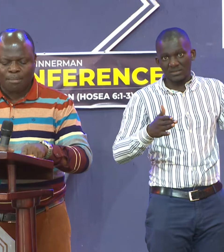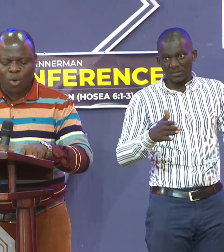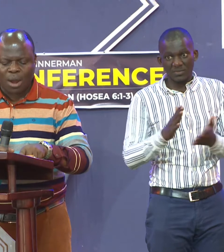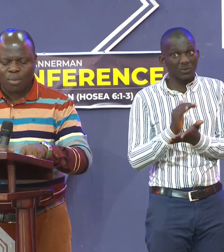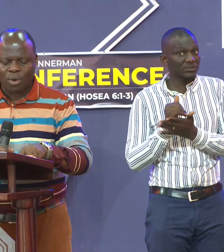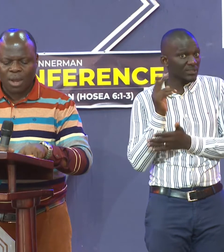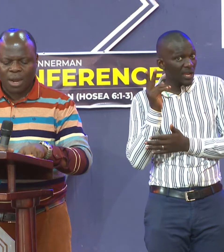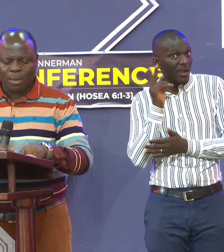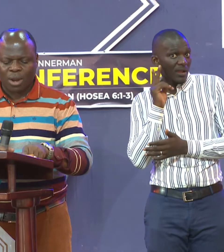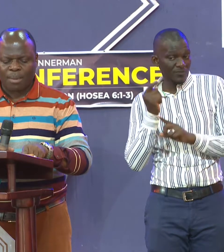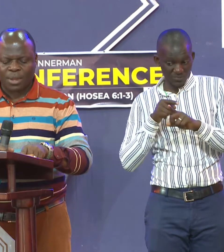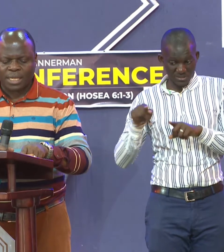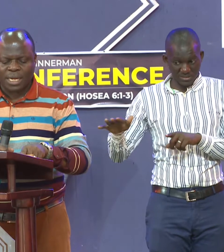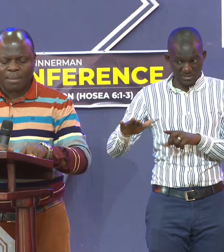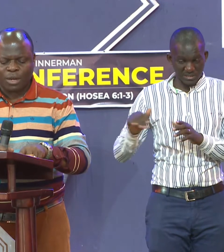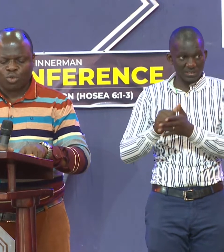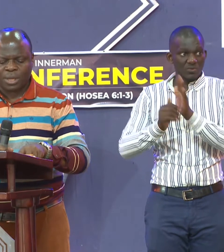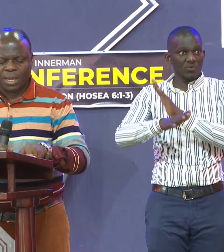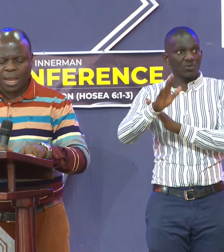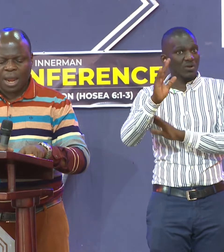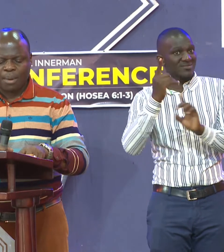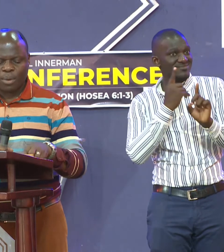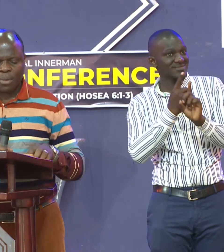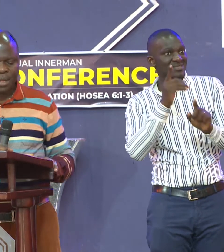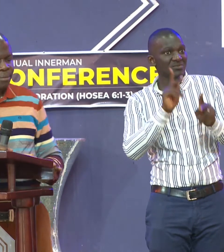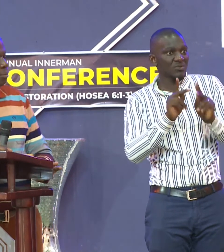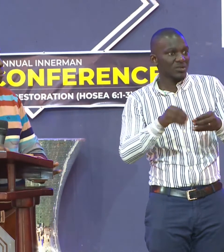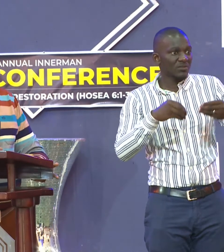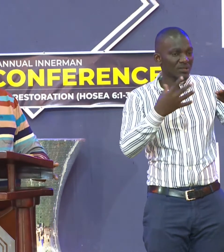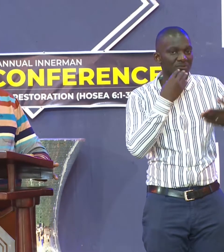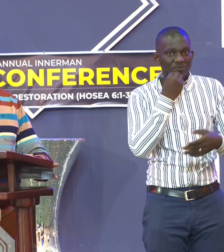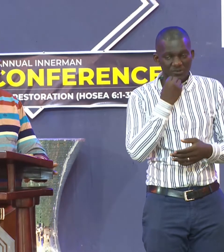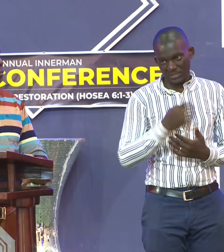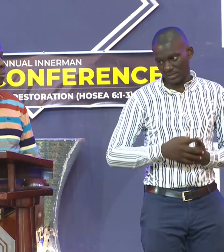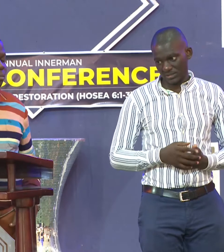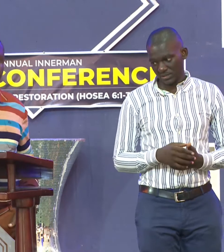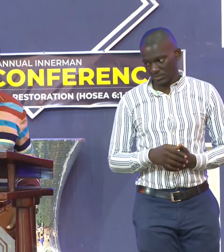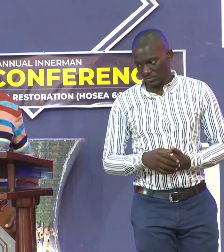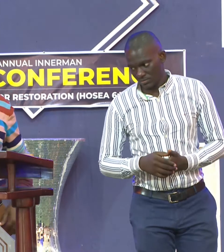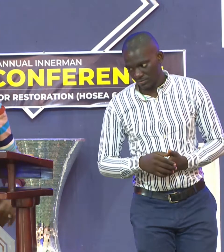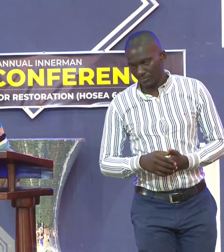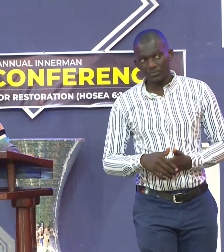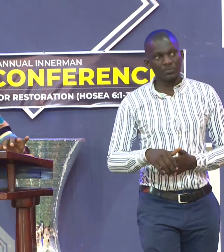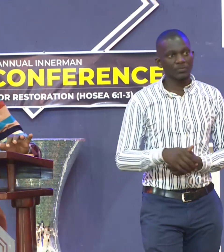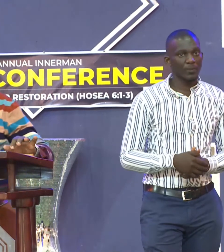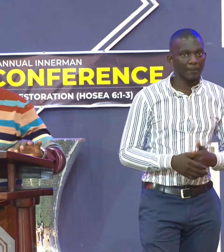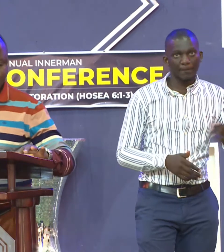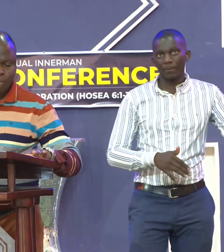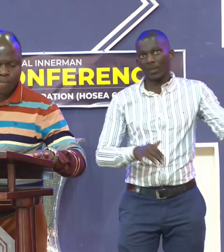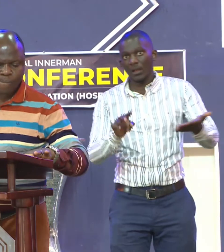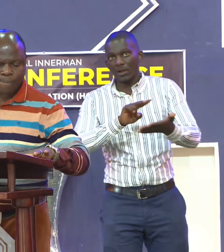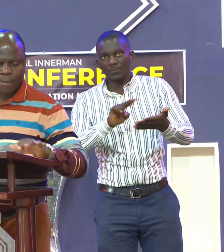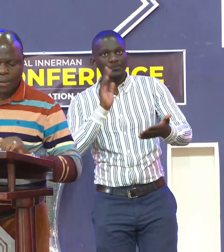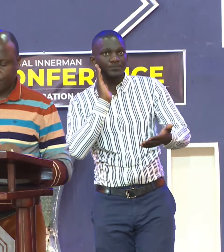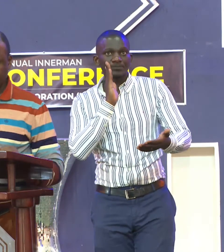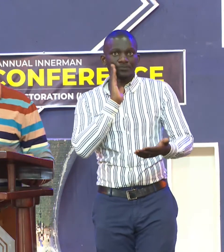nsi ya Moabu nga Mukama bwe yajjira abantu be ng'abawa emmere. Ruth chapter 1 verse 1. In the